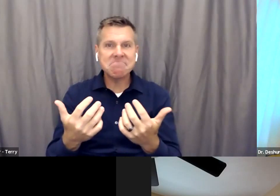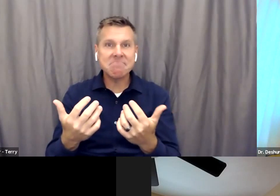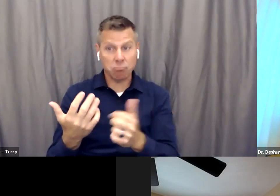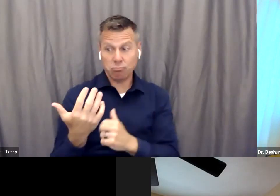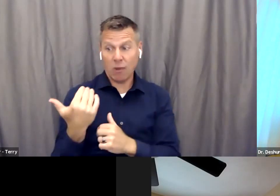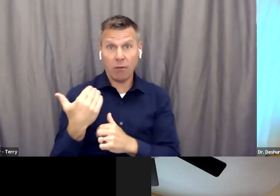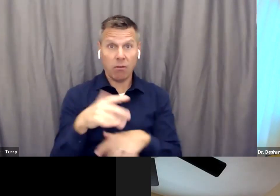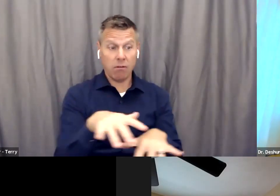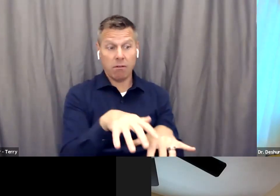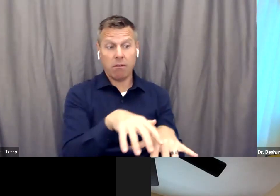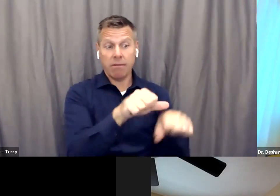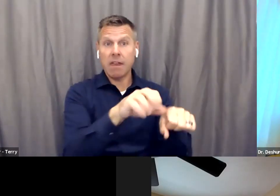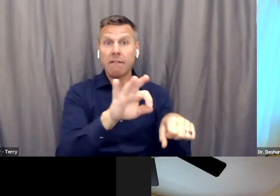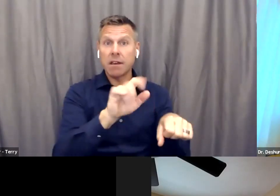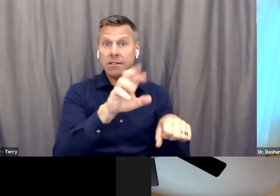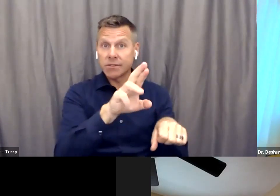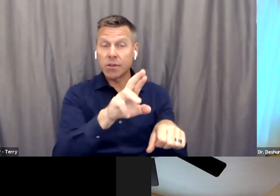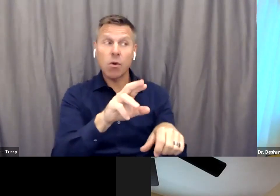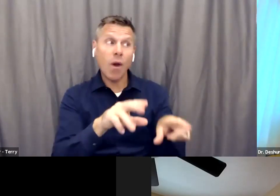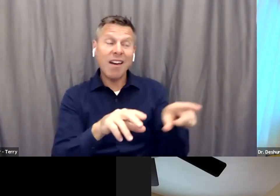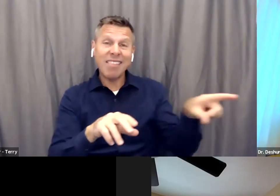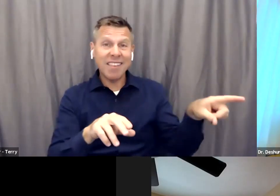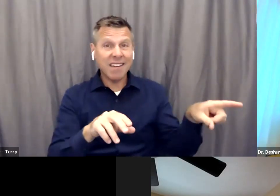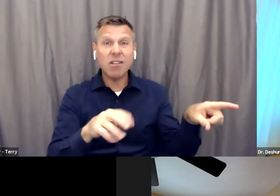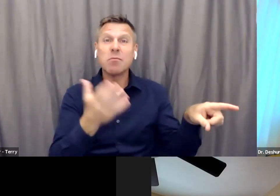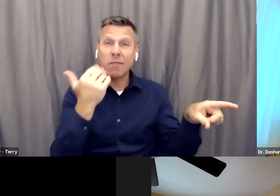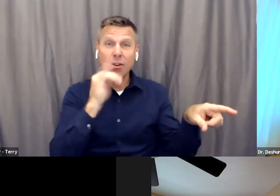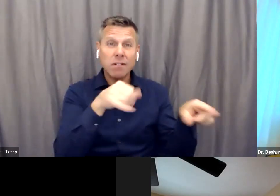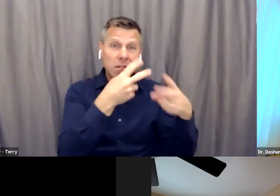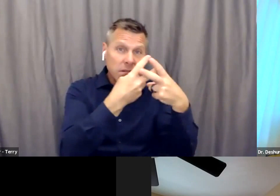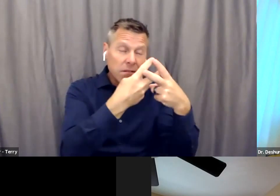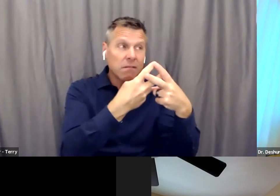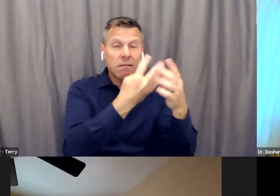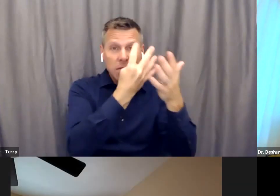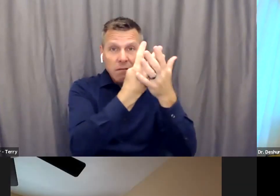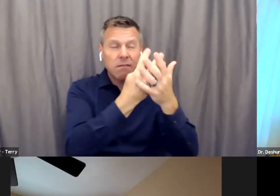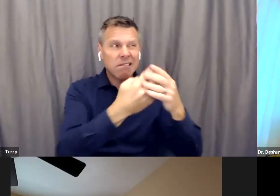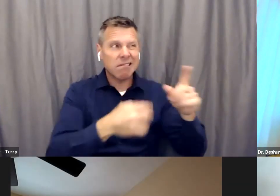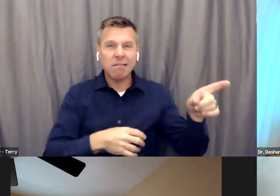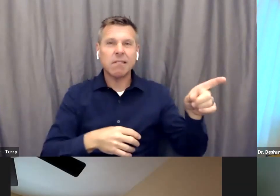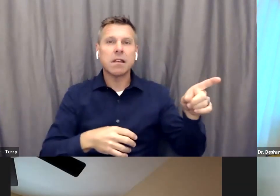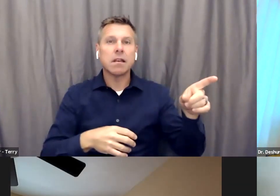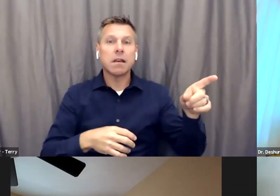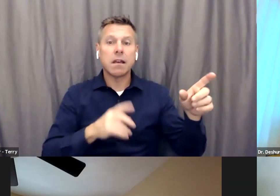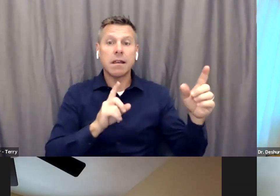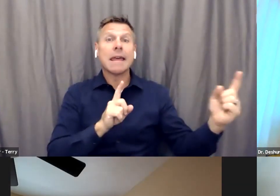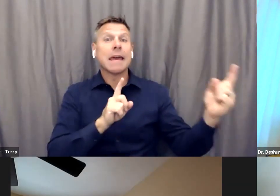are formerly incarcerated, I want you to remember that they're not coming to